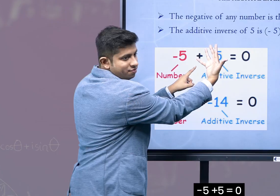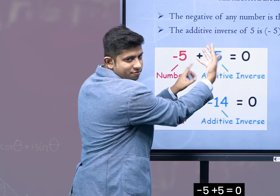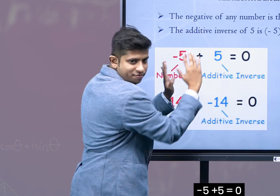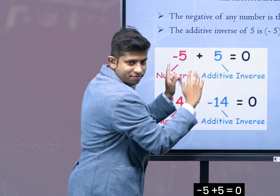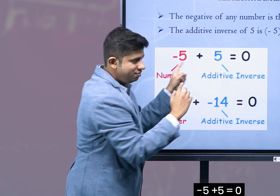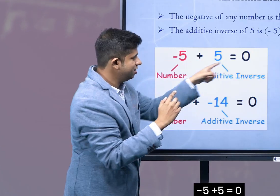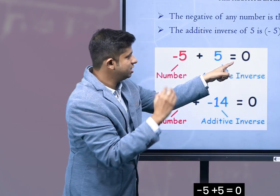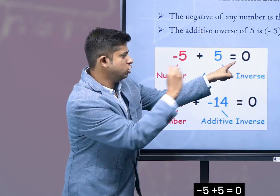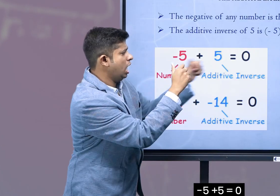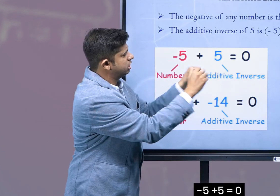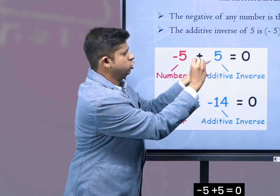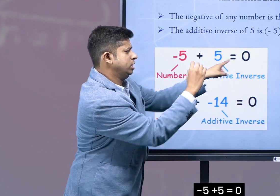Minus 5 plus 5 is equal to 0.